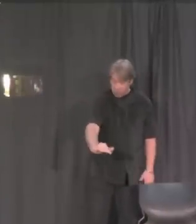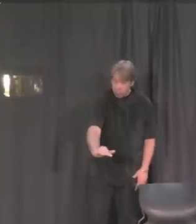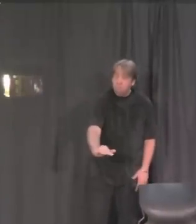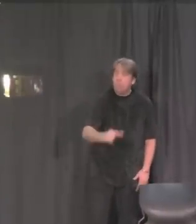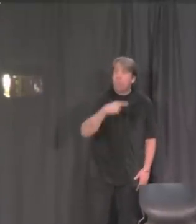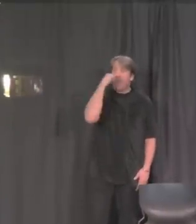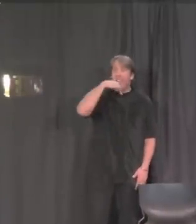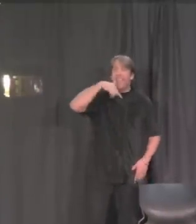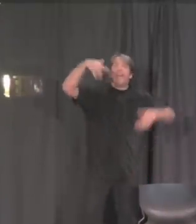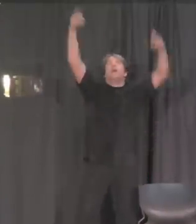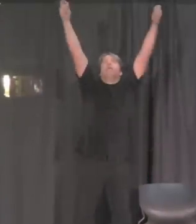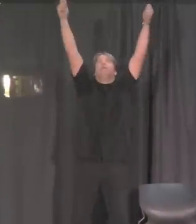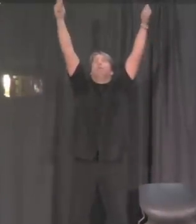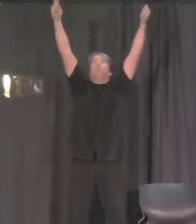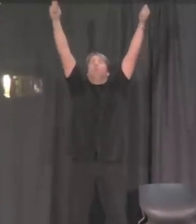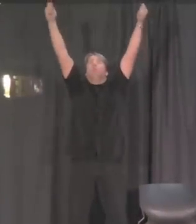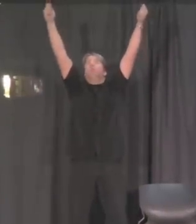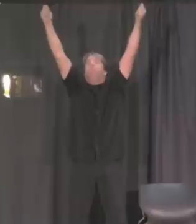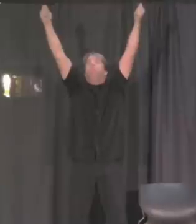is 4'11", she looks like this.